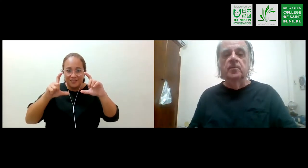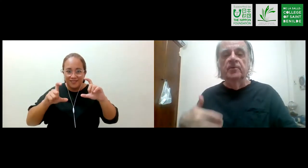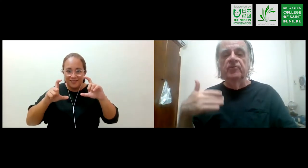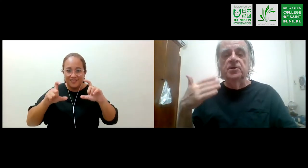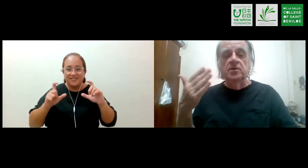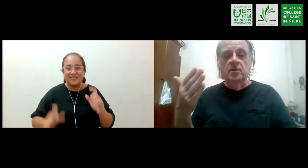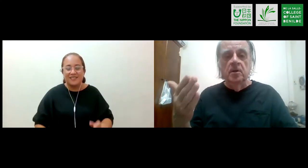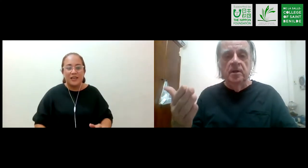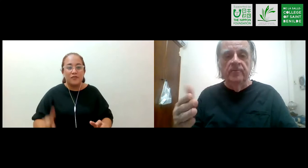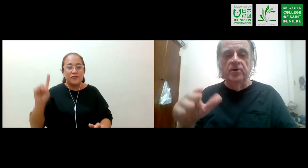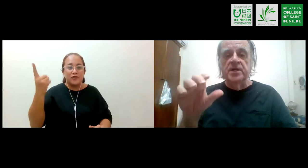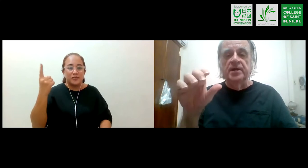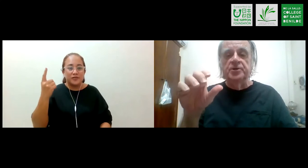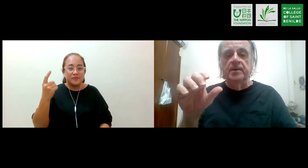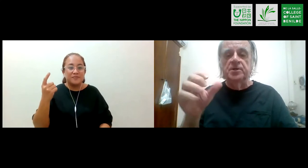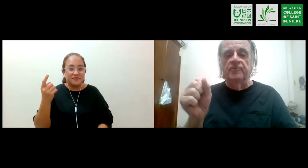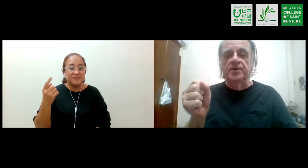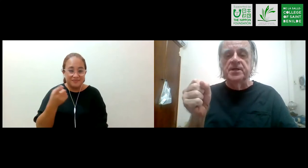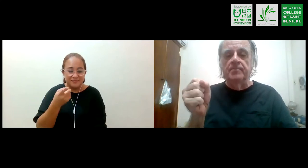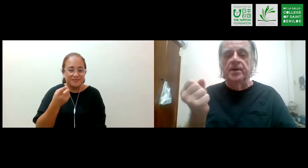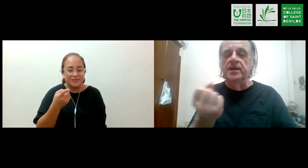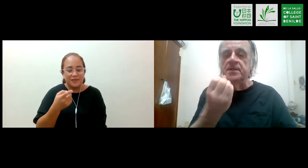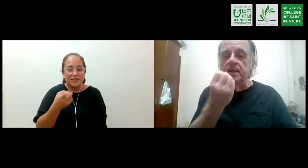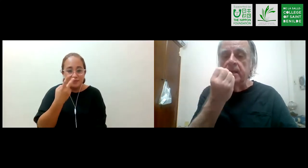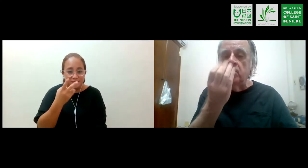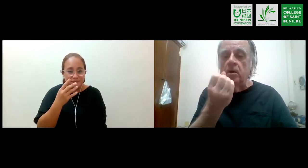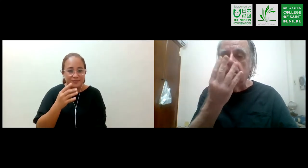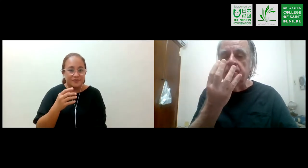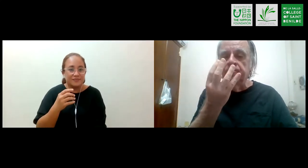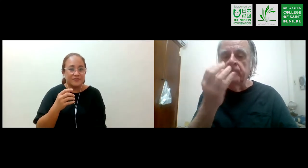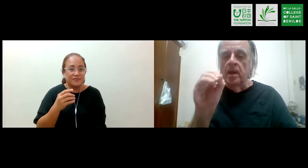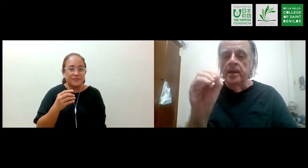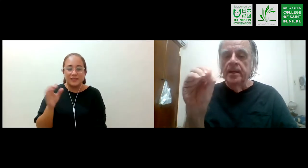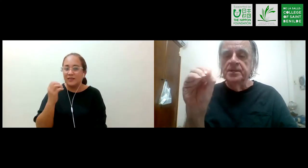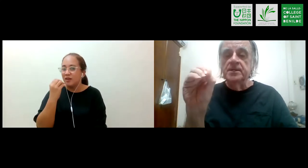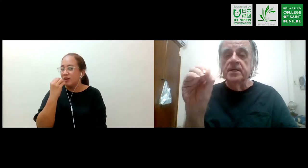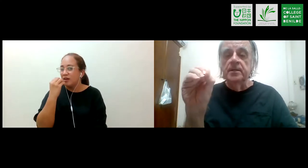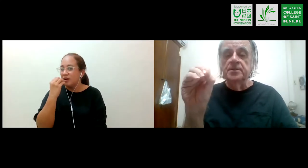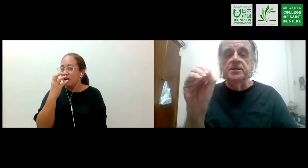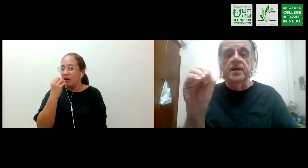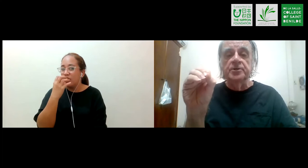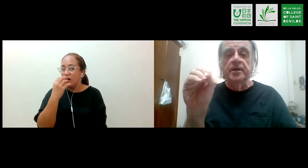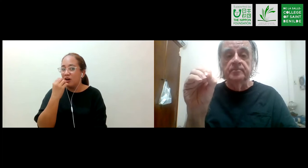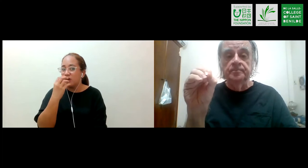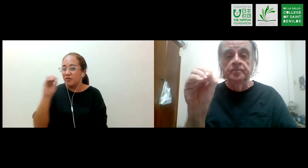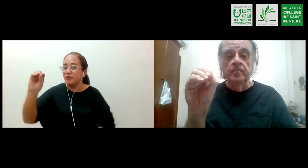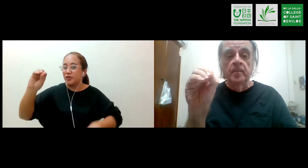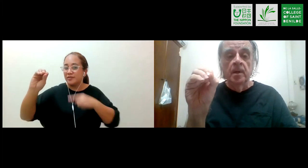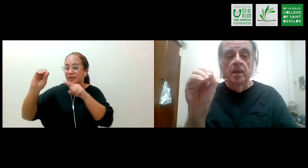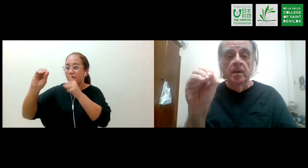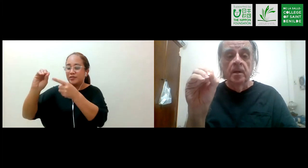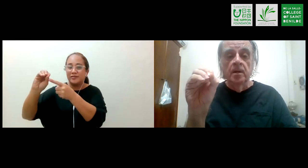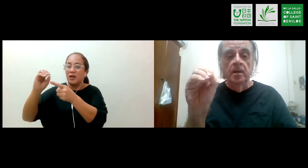So the first handshake. So for example, in a sign like Hong Kong, it's this handshake.